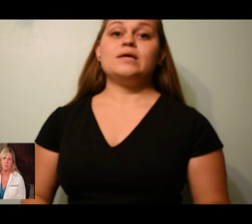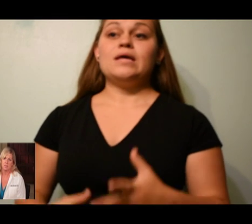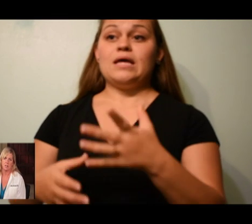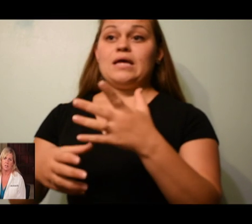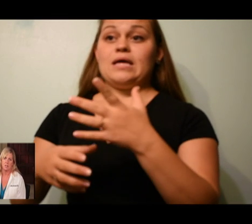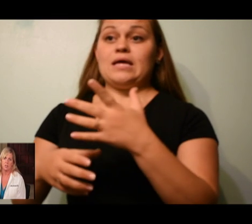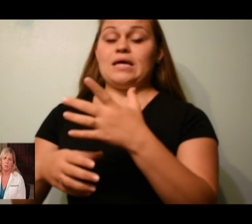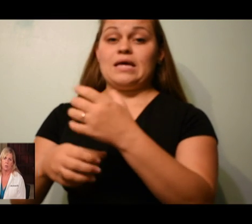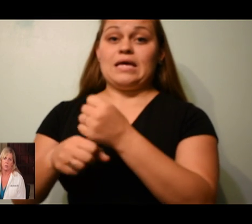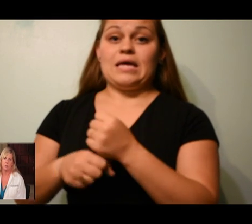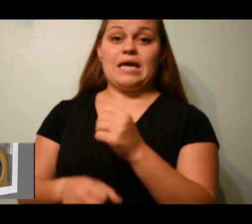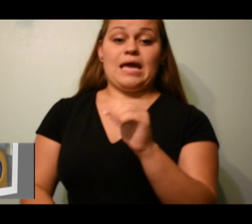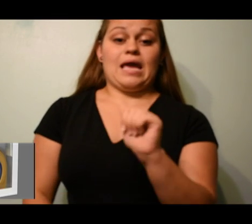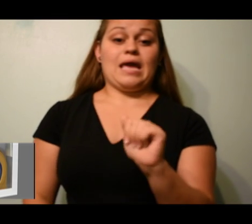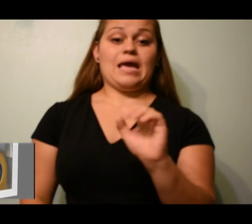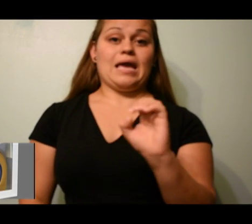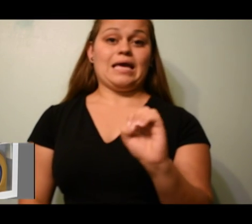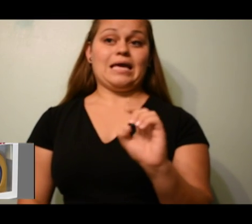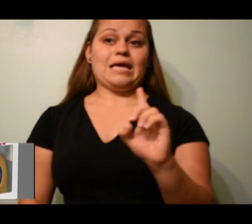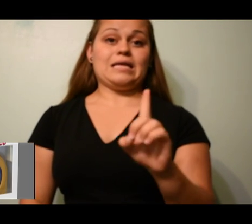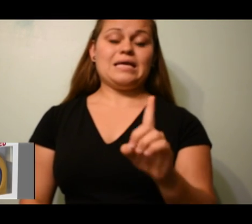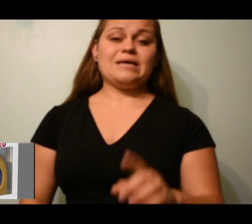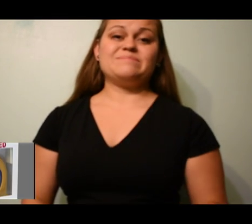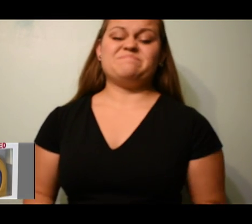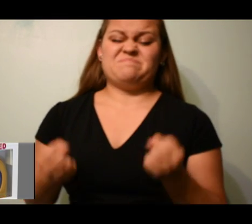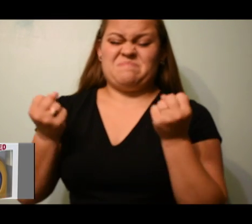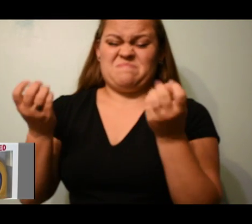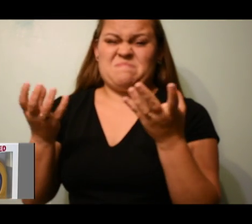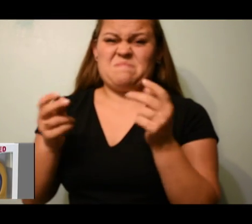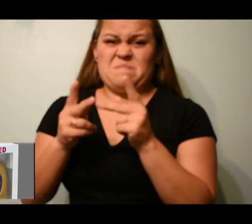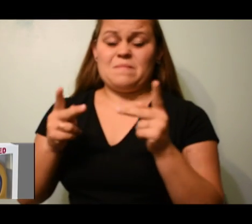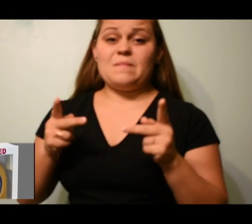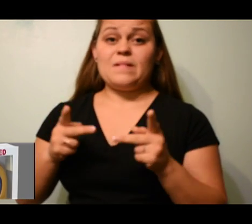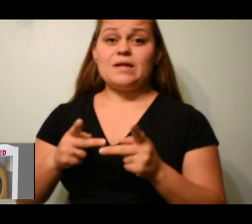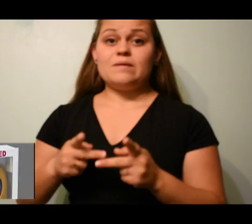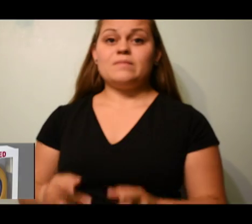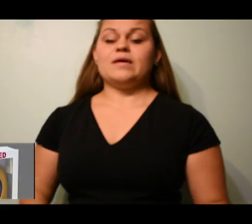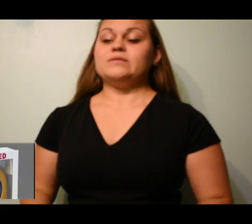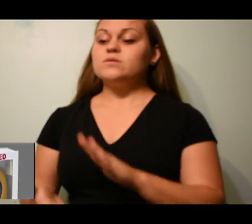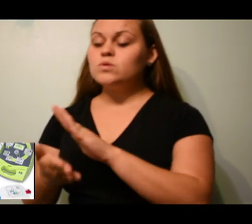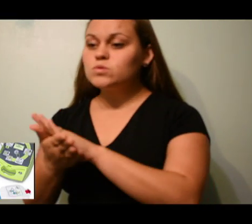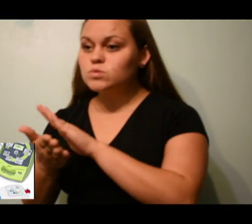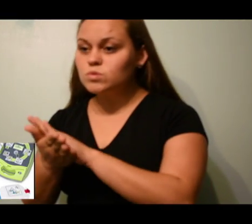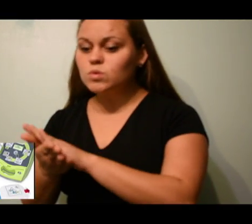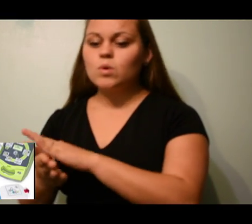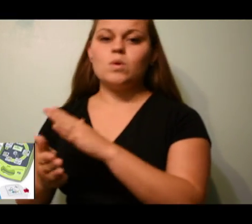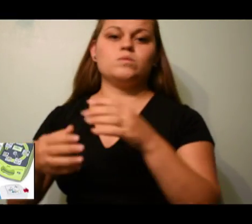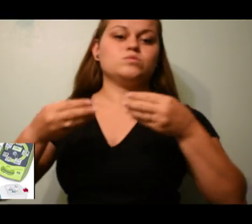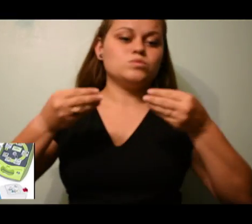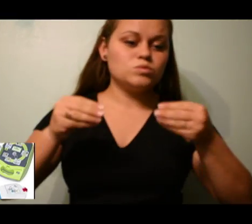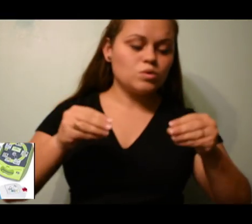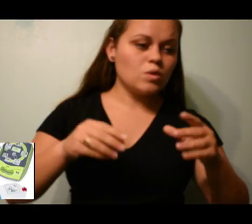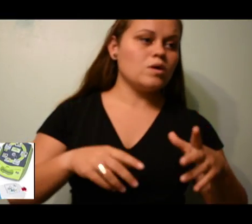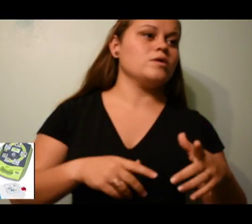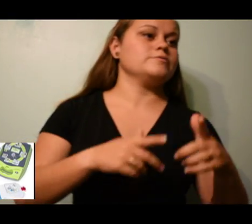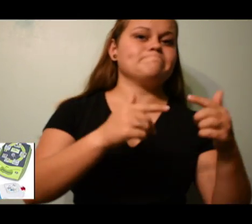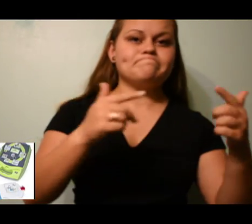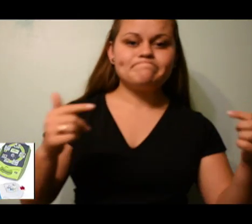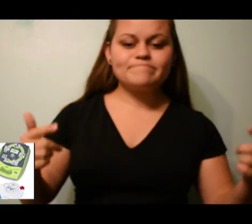Many facilities, stores, schools, airports, conventions, and sports arenas will have AEDs